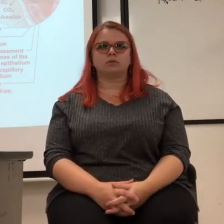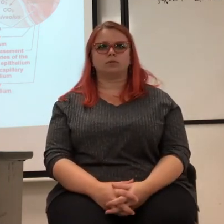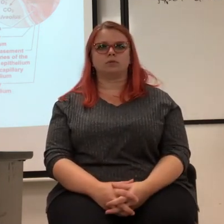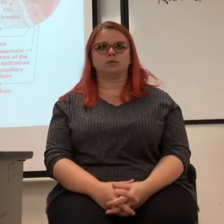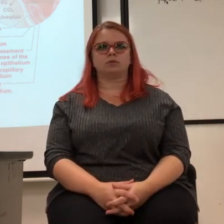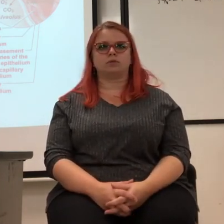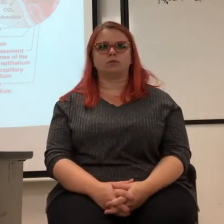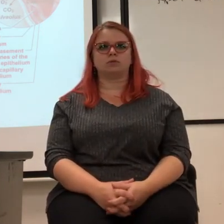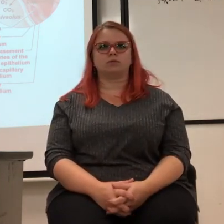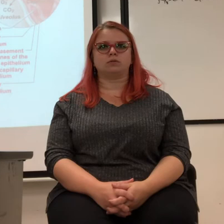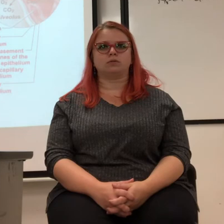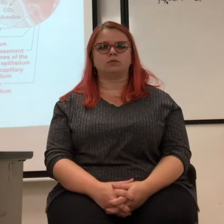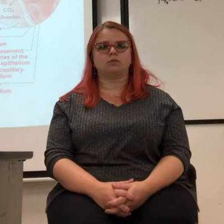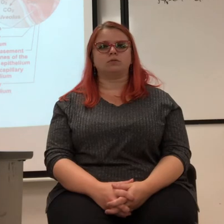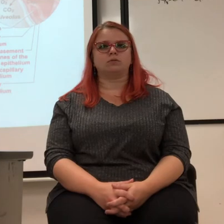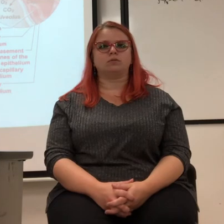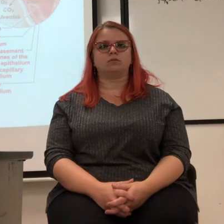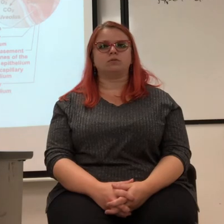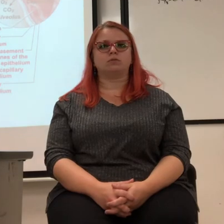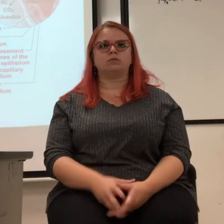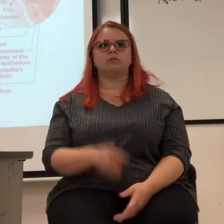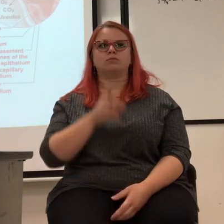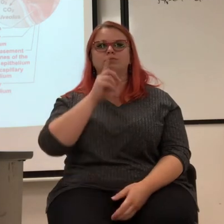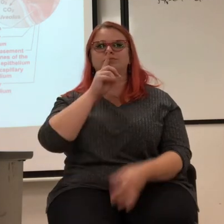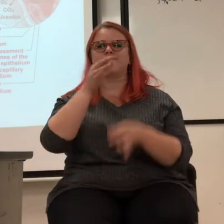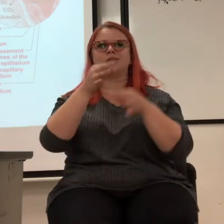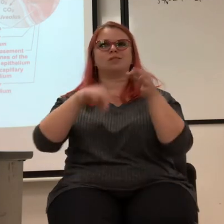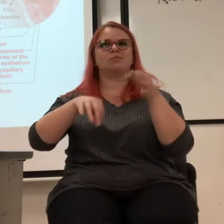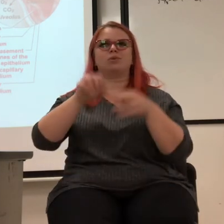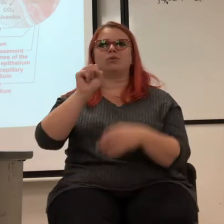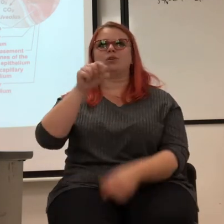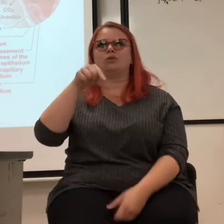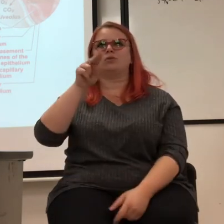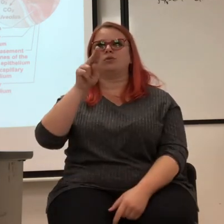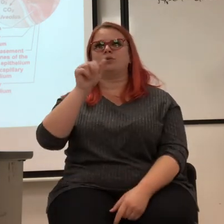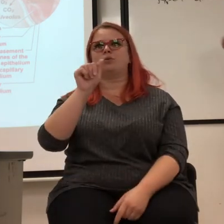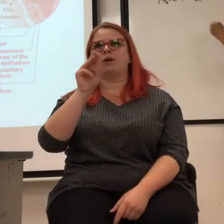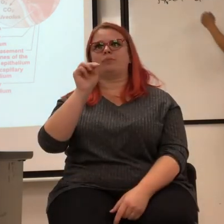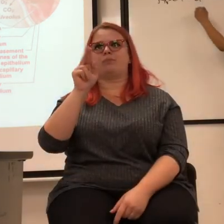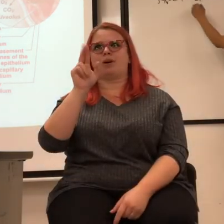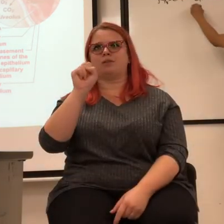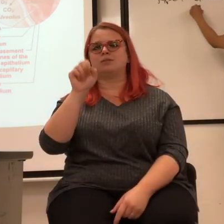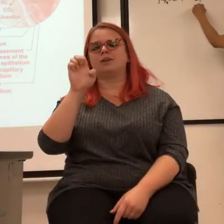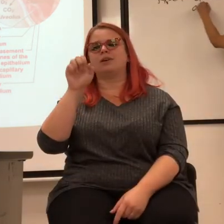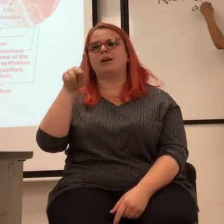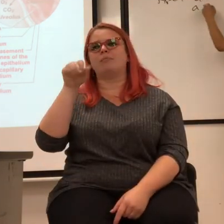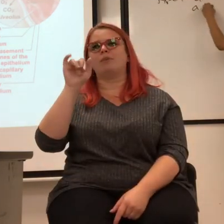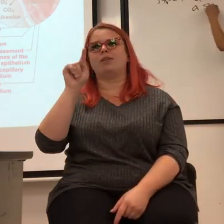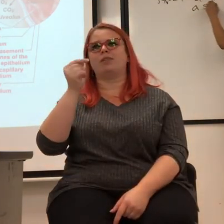So it's a simple squamous epithelial cell.